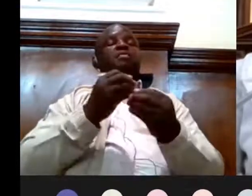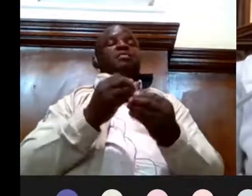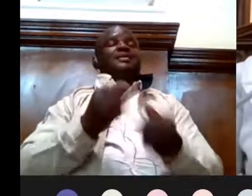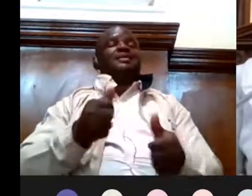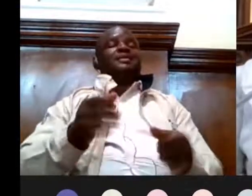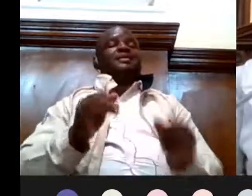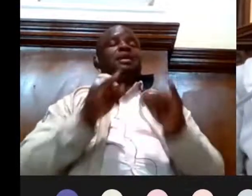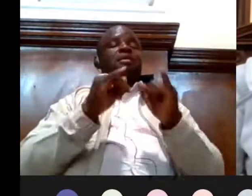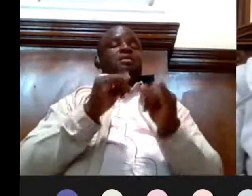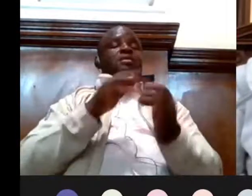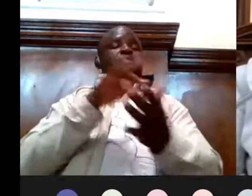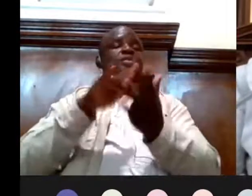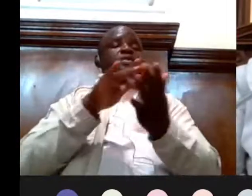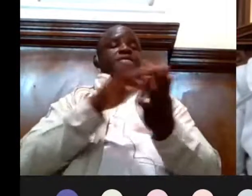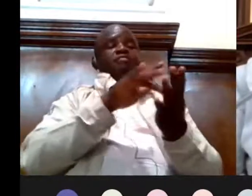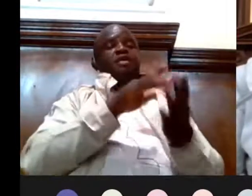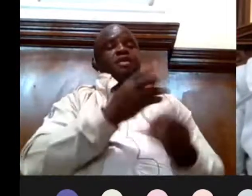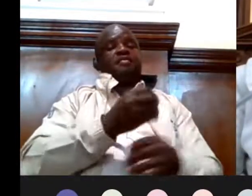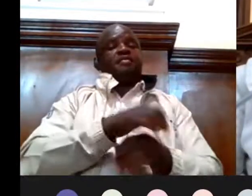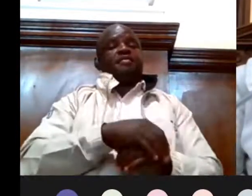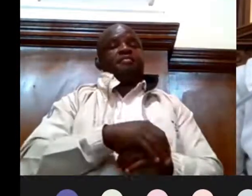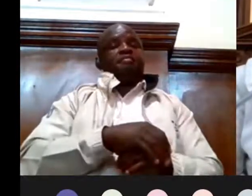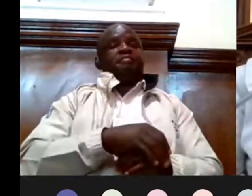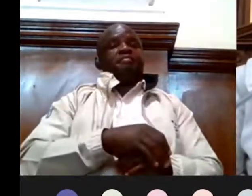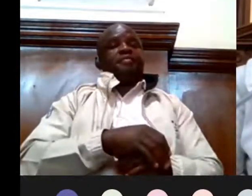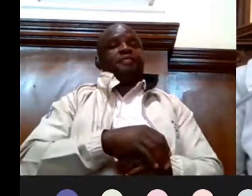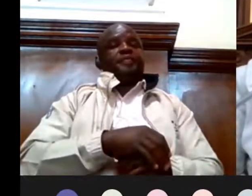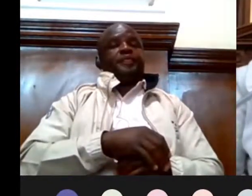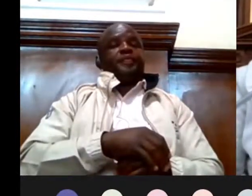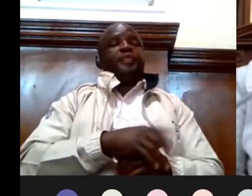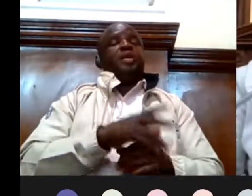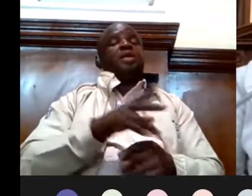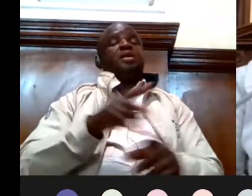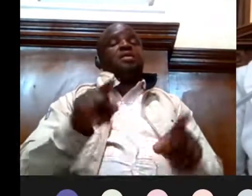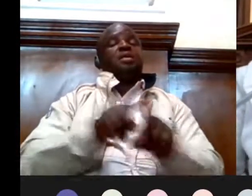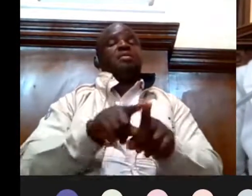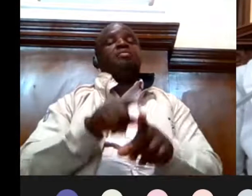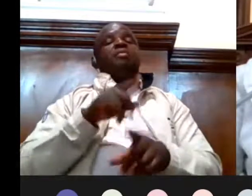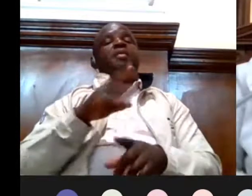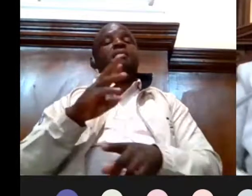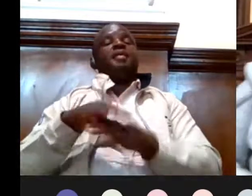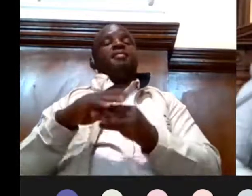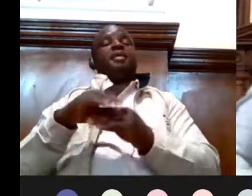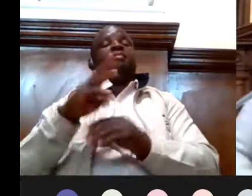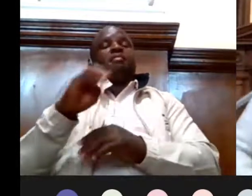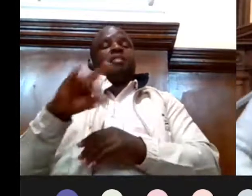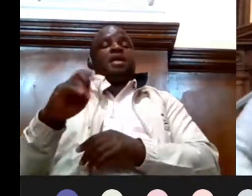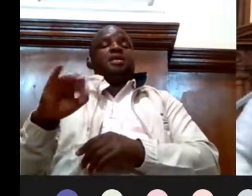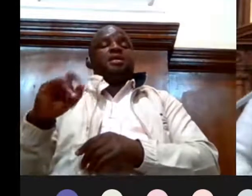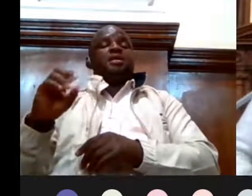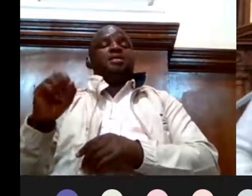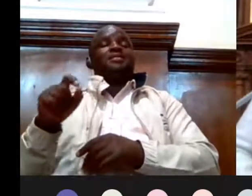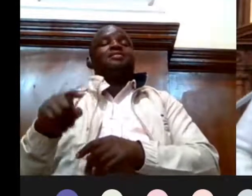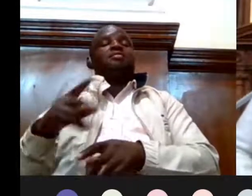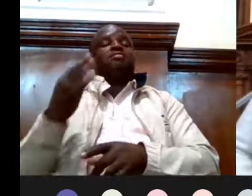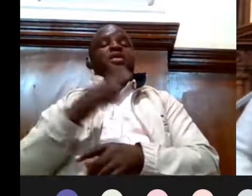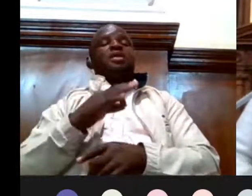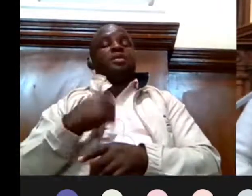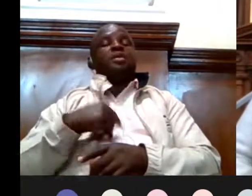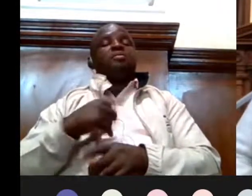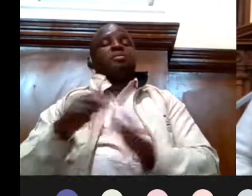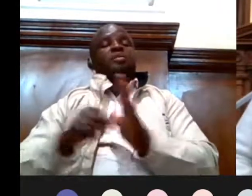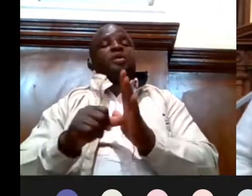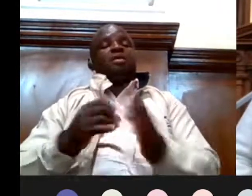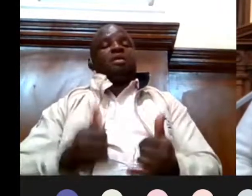position. Like the Honorable Makeseni has already indicated, it is high time that as women, we